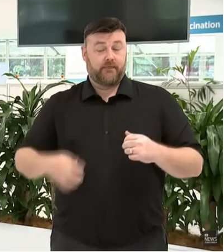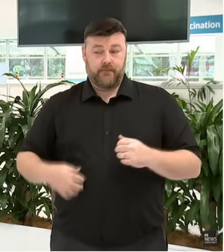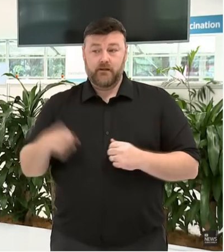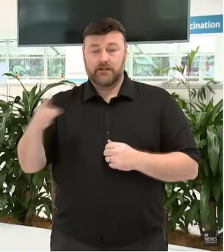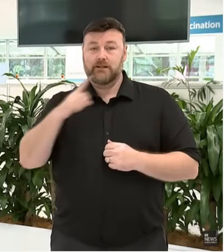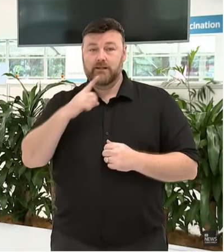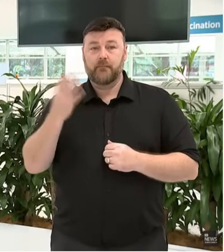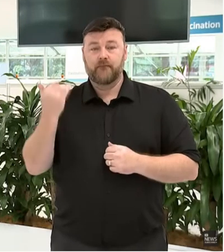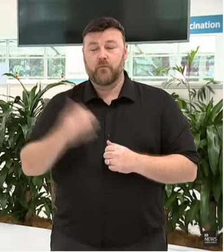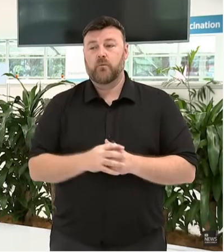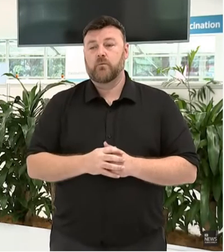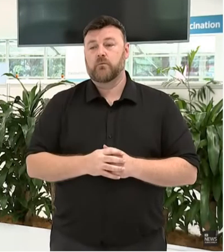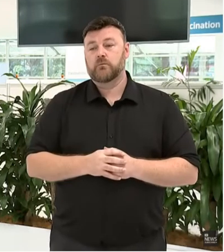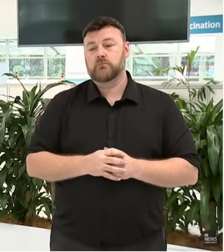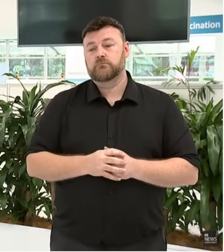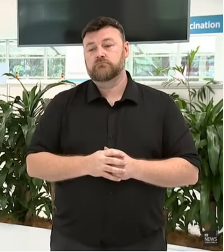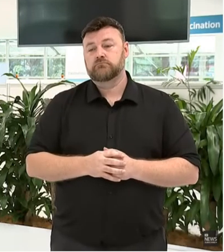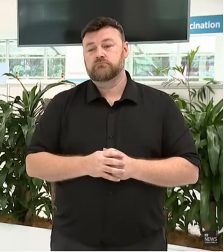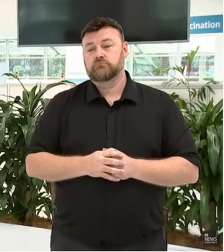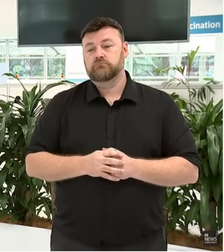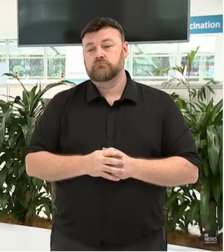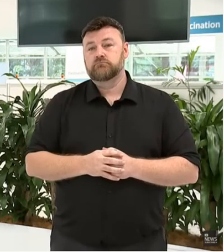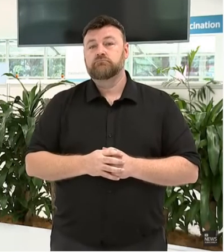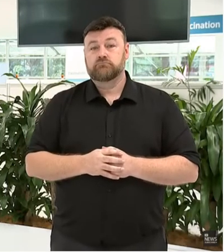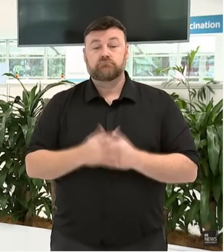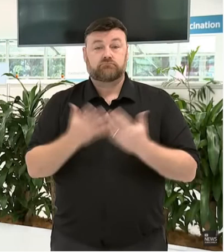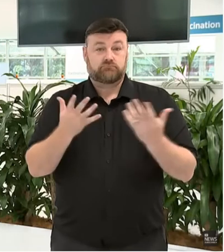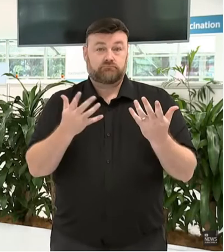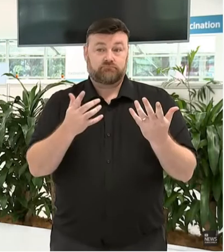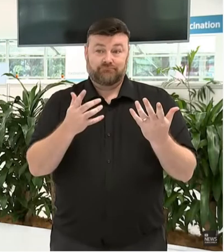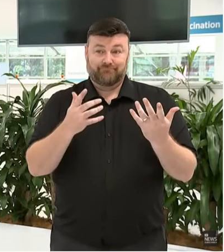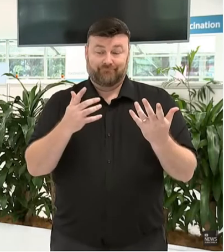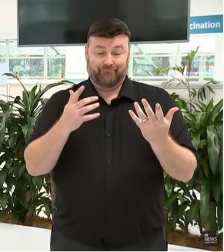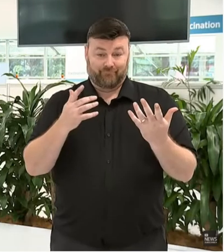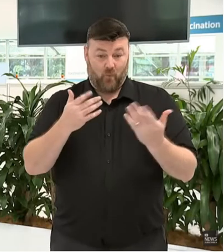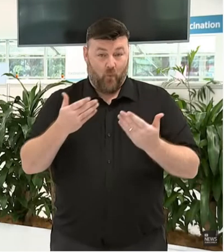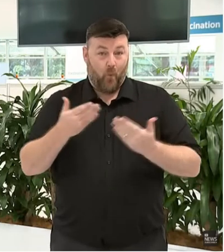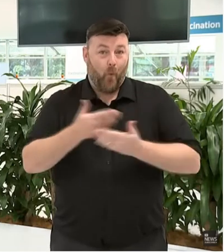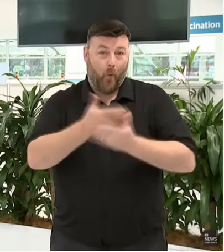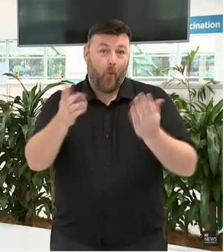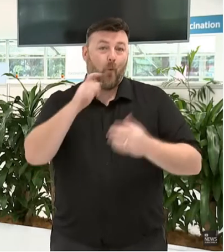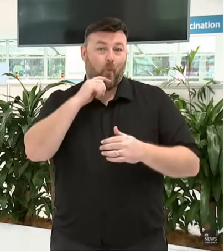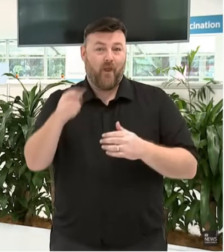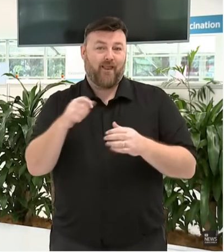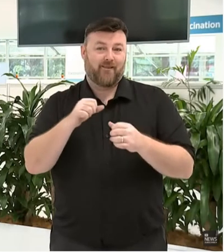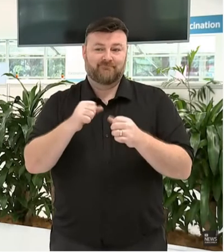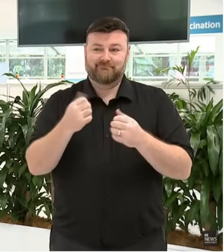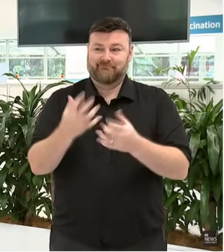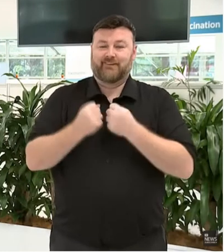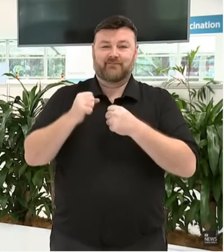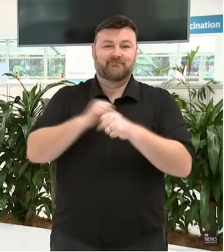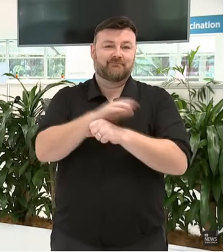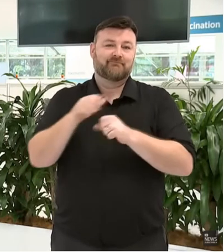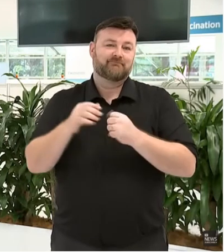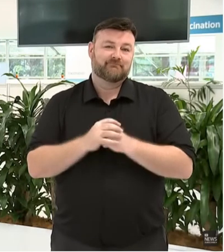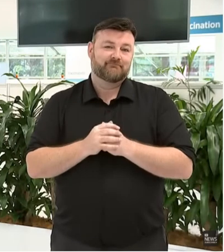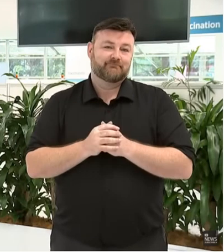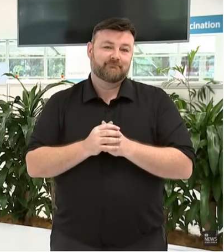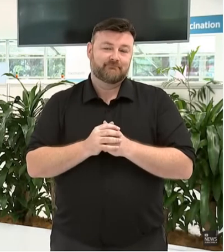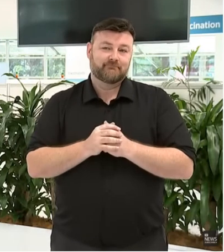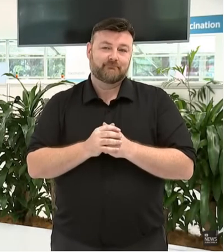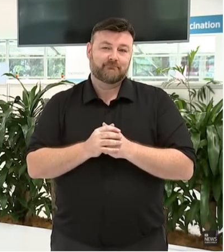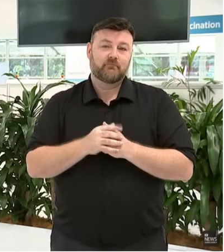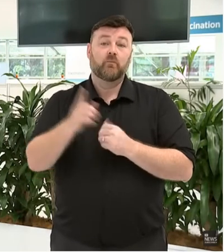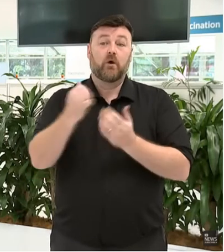not everyone, will at some point in time get COVID. The best thing we can do to protect ourselves and our families is to get a